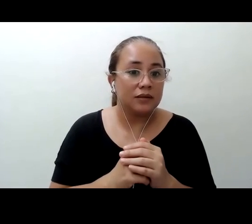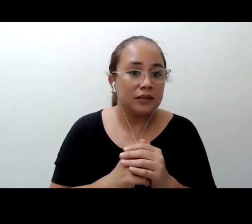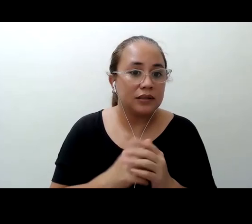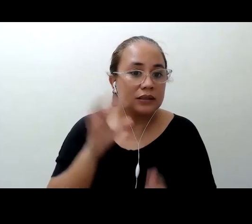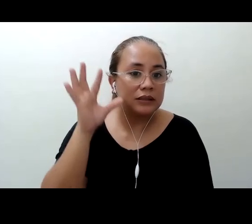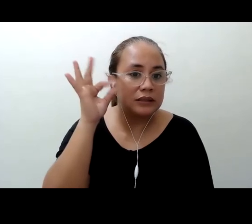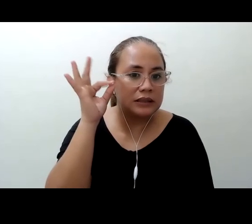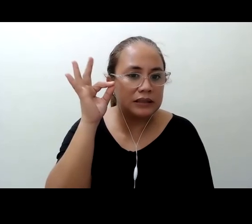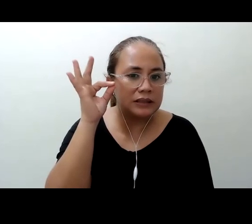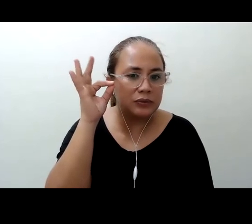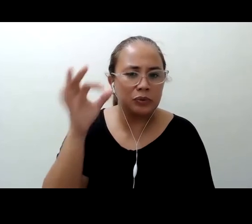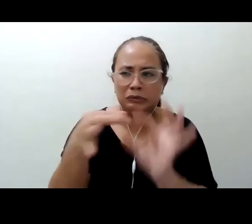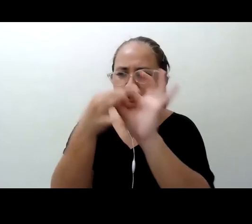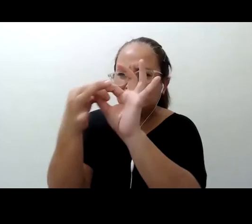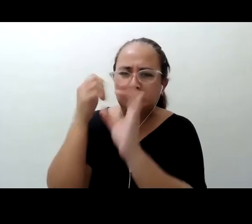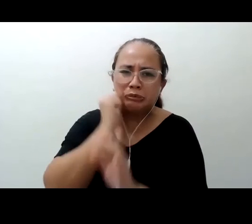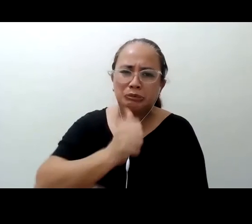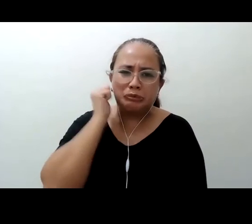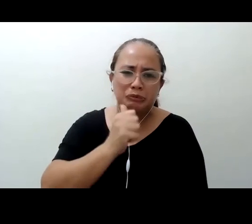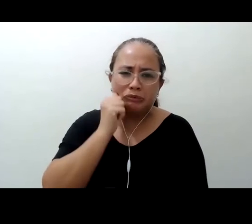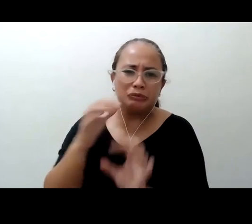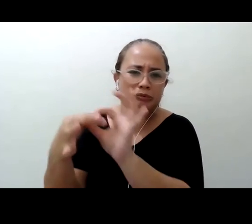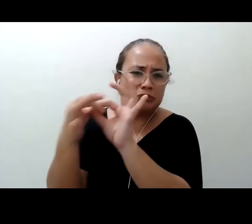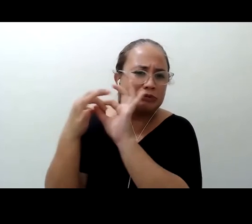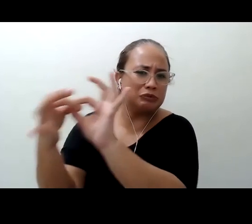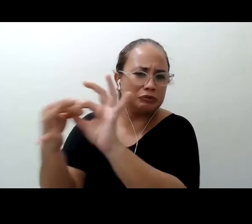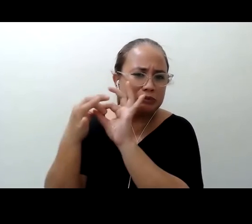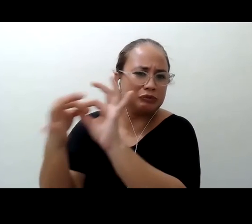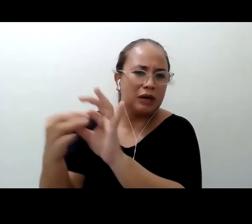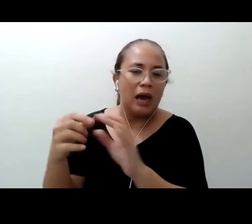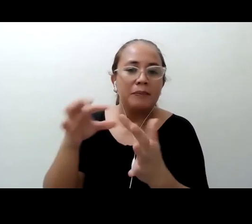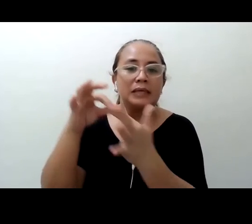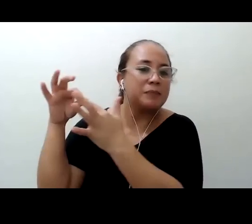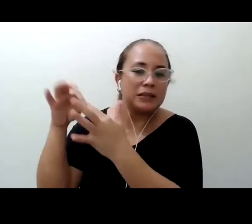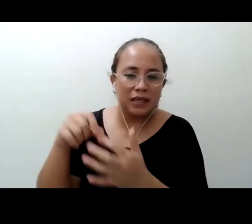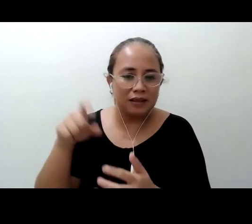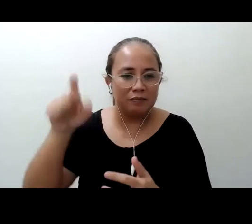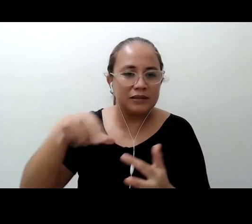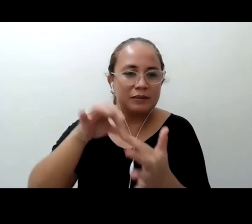Jasmine coordinated a lot of things. And so we have to have special